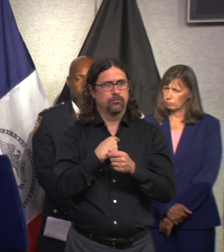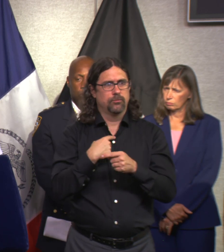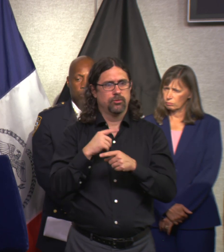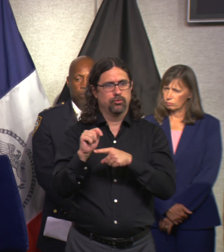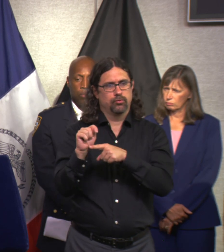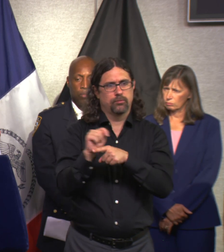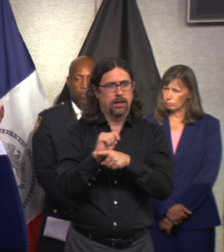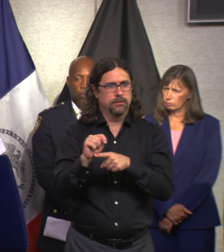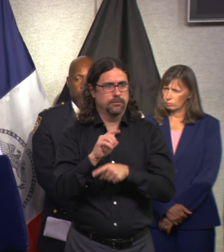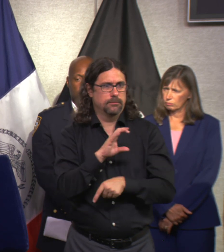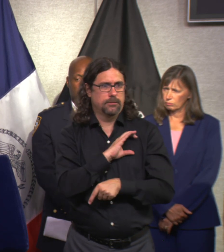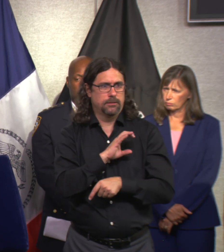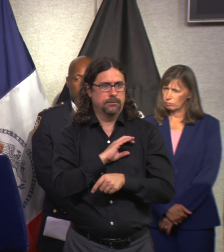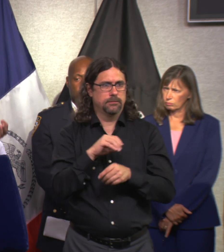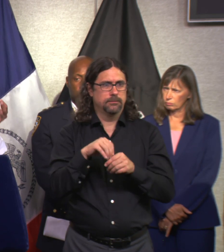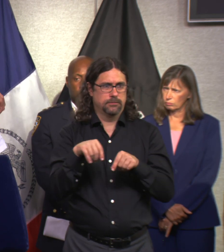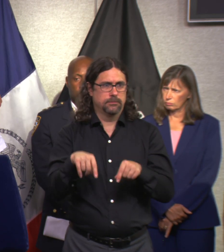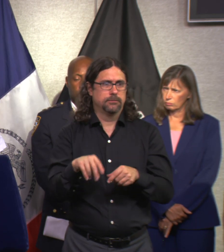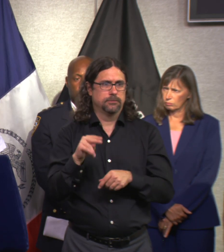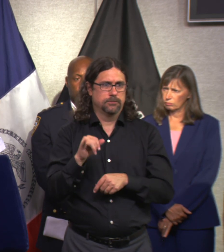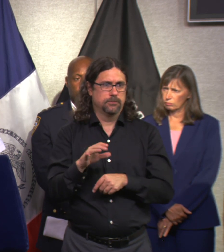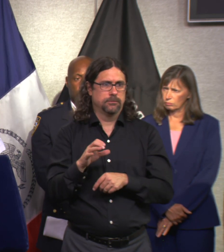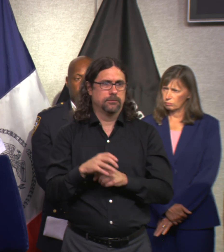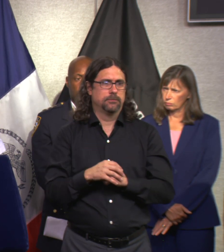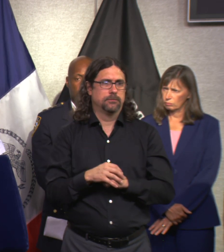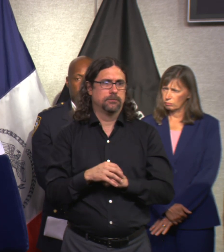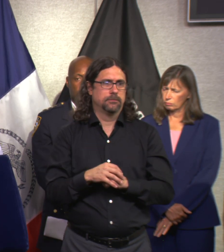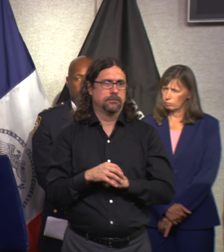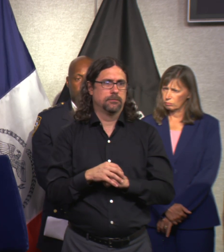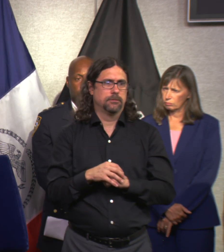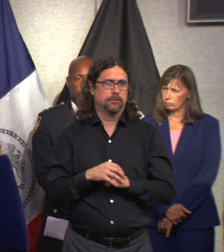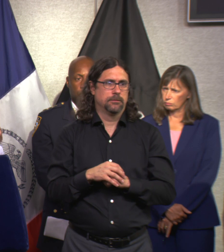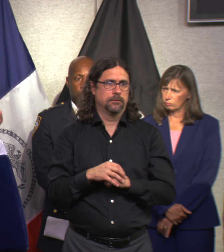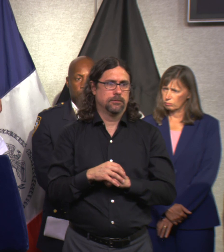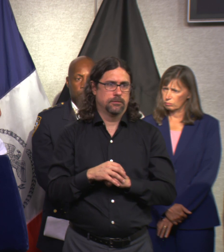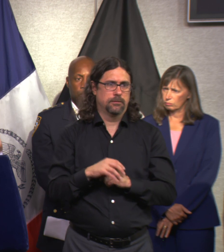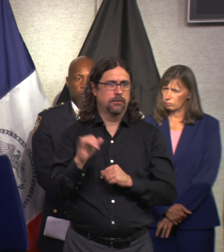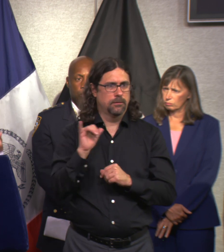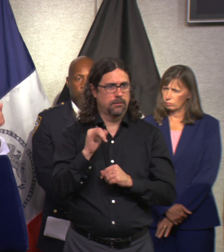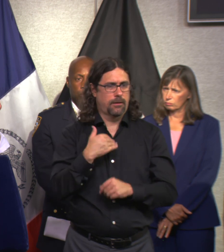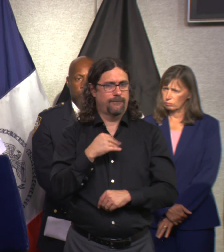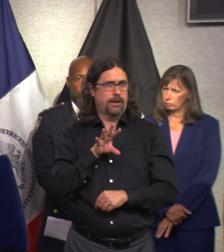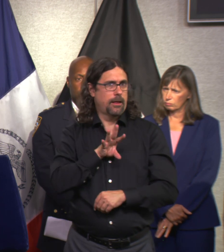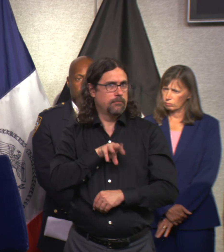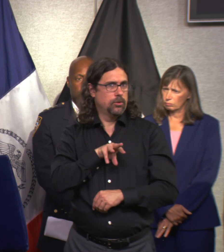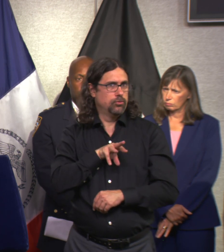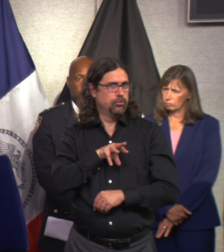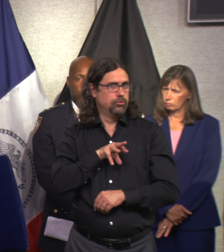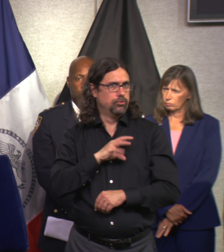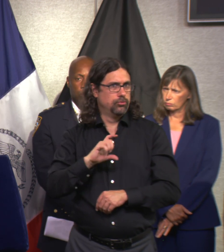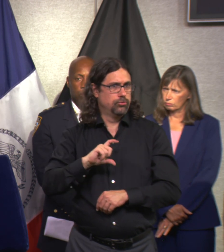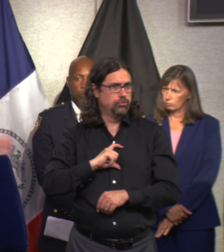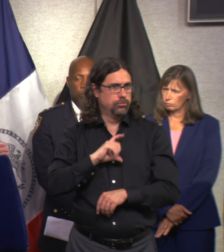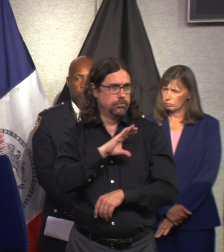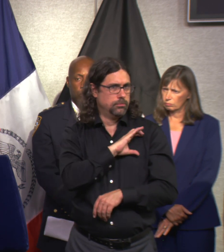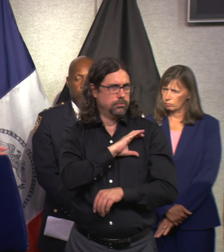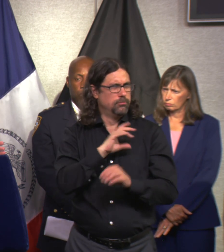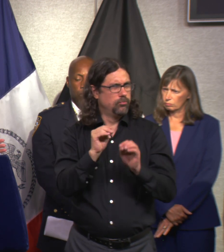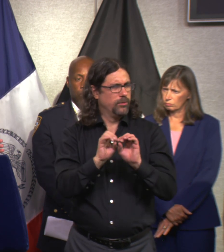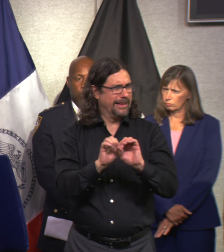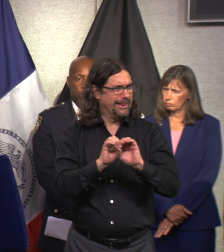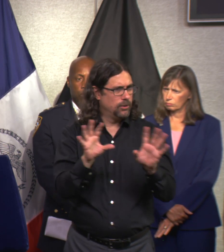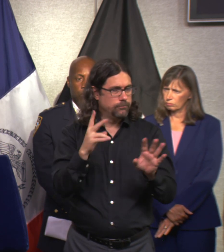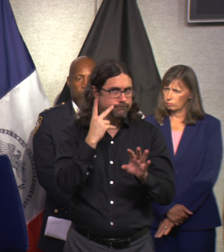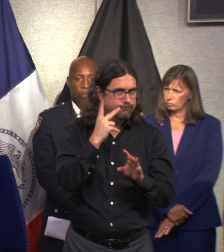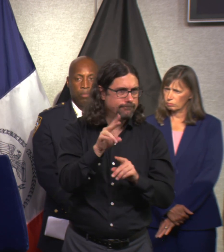sure there's transparency, like body cameras, to change how people see each other through neighborhood policing, through implicit bias training, and all those things have